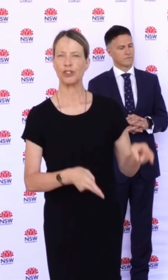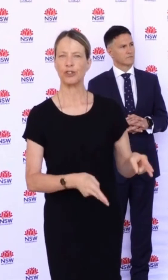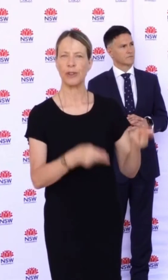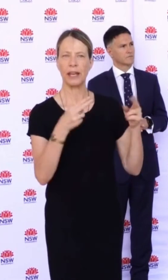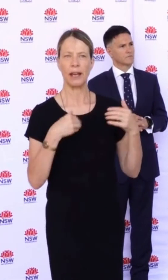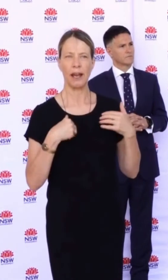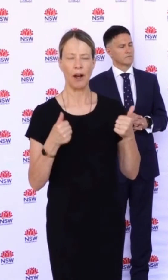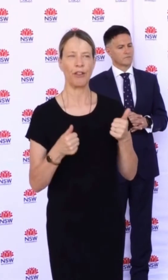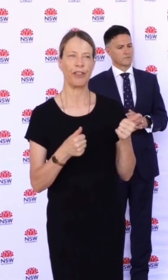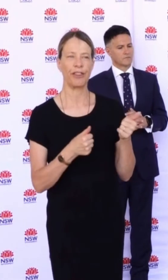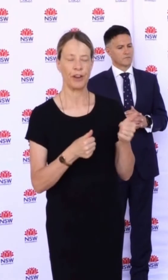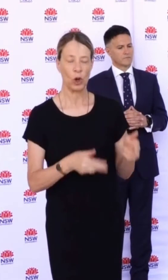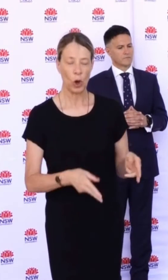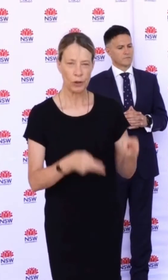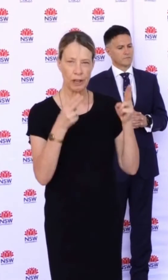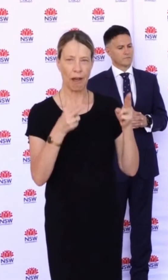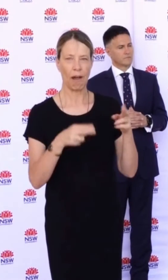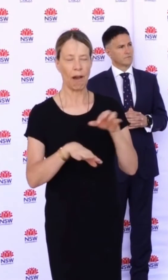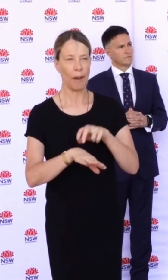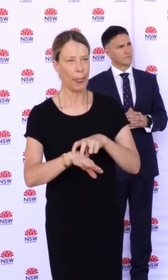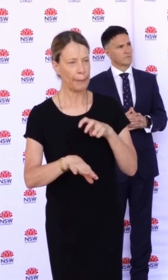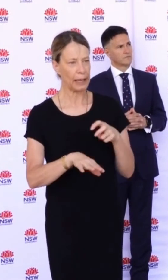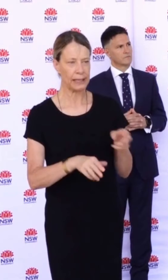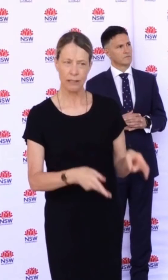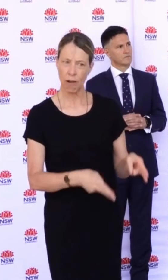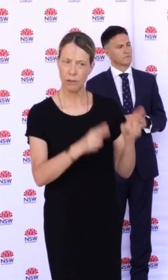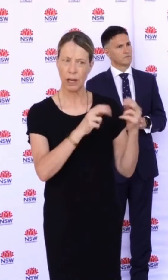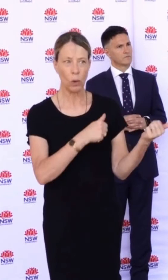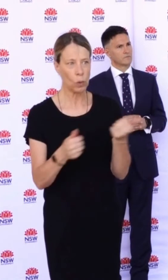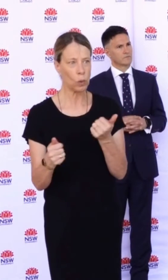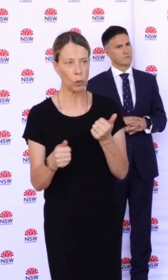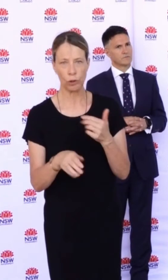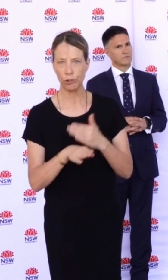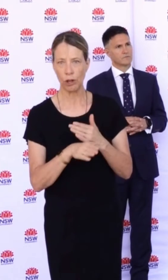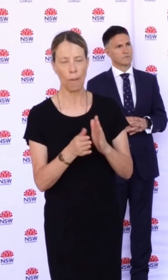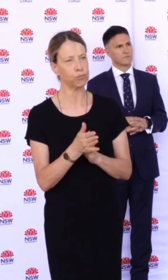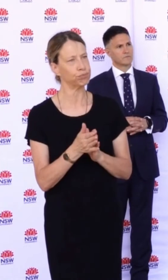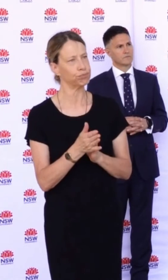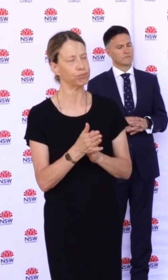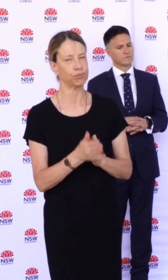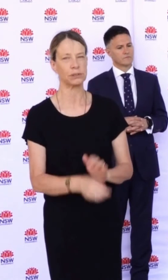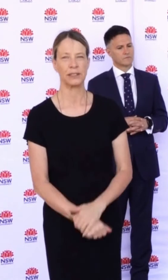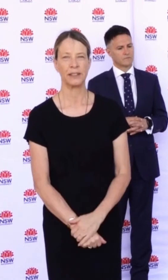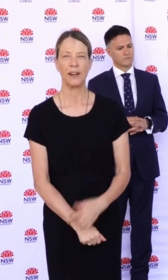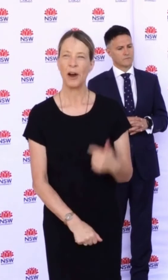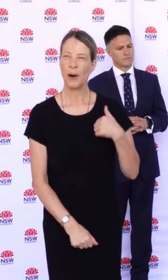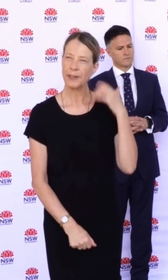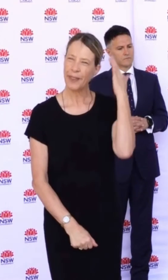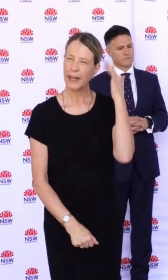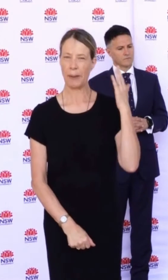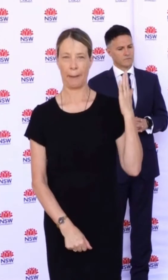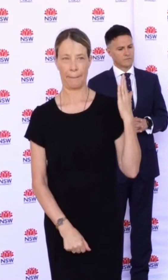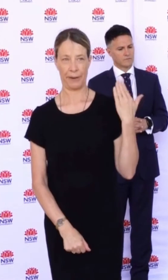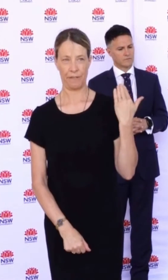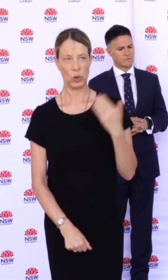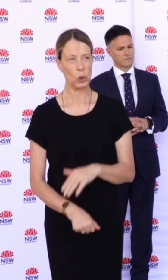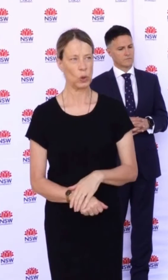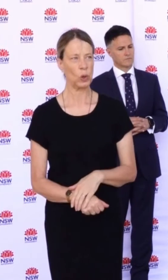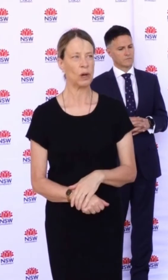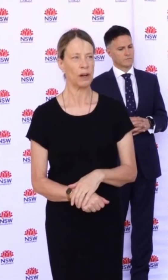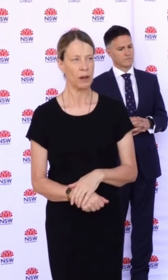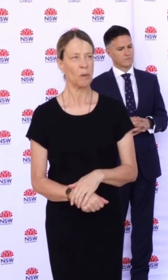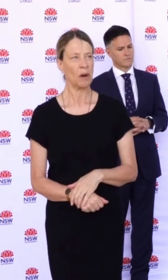I suspect that in the end they'll find that there was some human breach there as well. But that's a matter for them. I have confidence in our